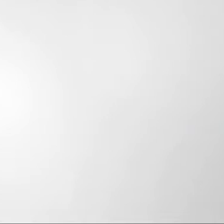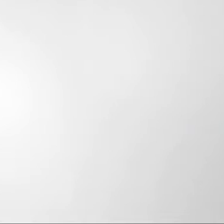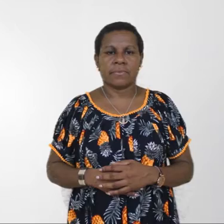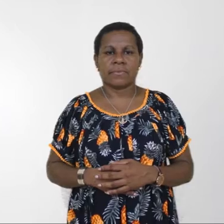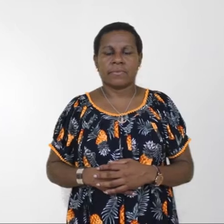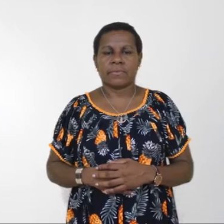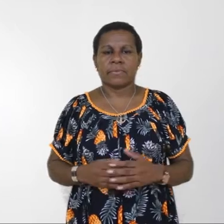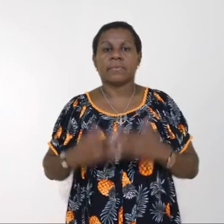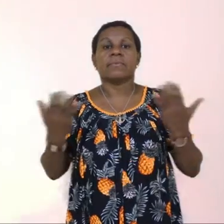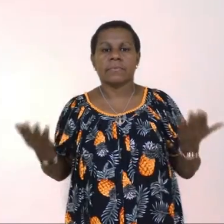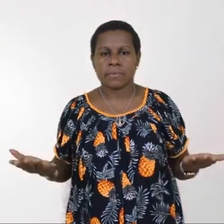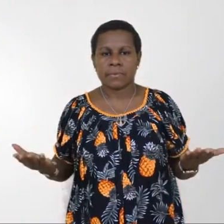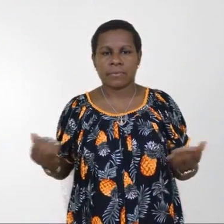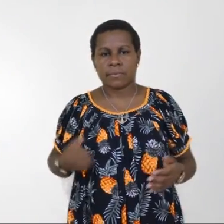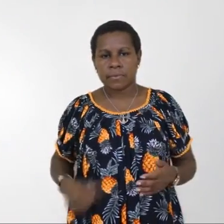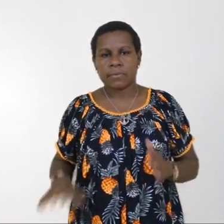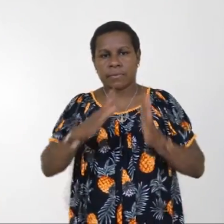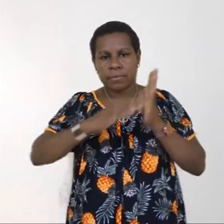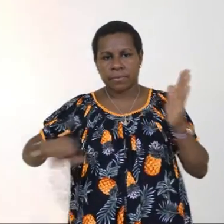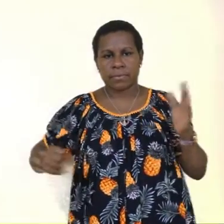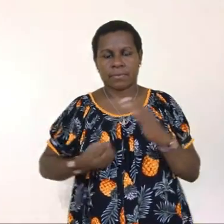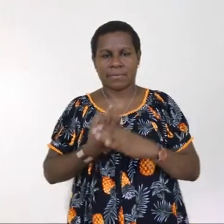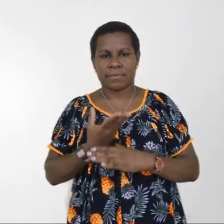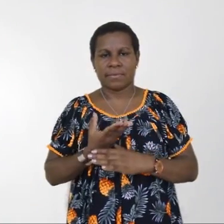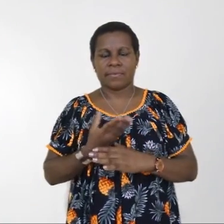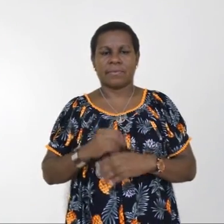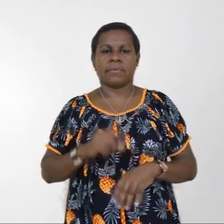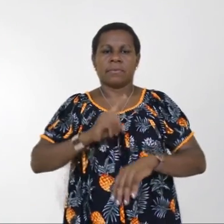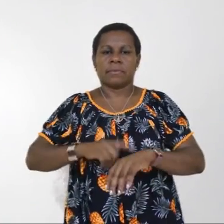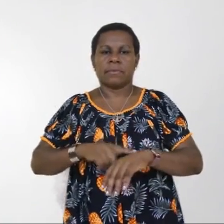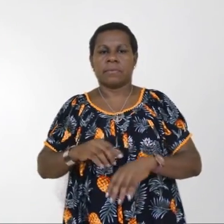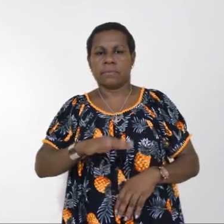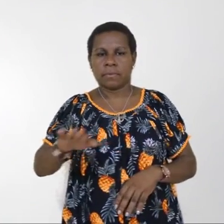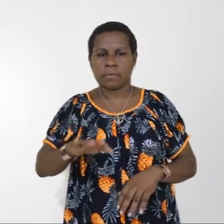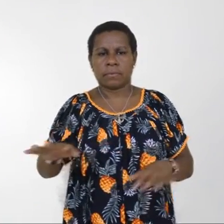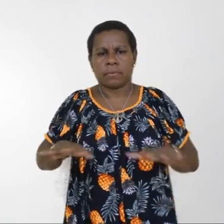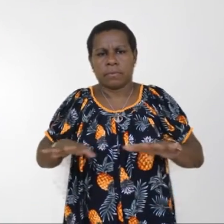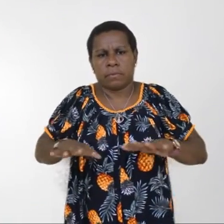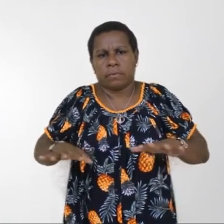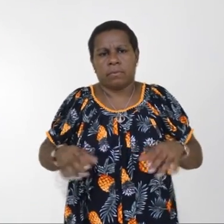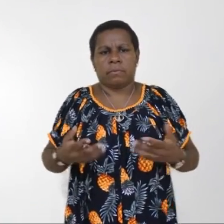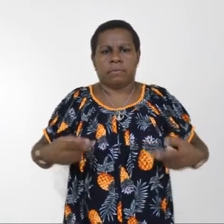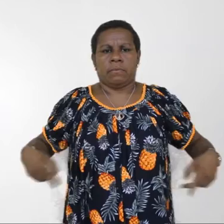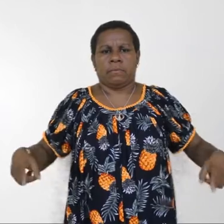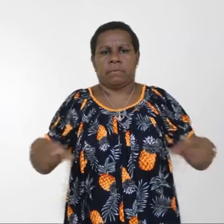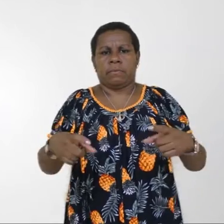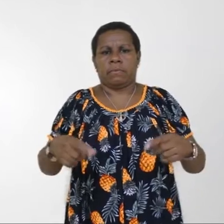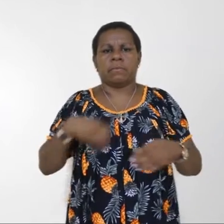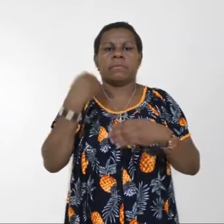Lenslide How Lenslide is a way come up? Time ground is a long old place where it stop on top long old mountain